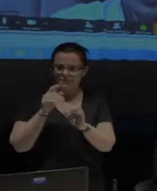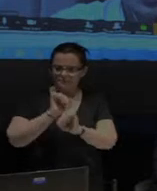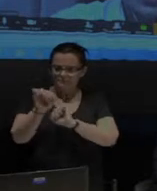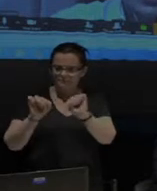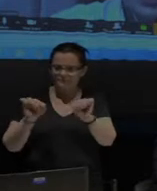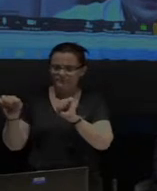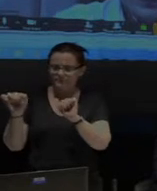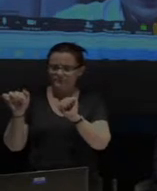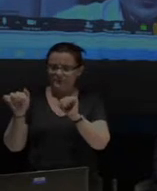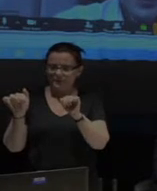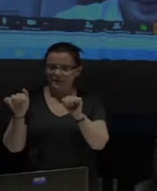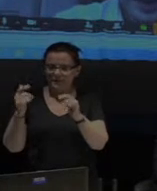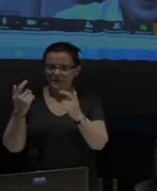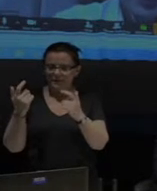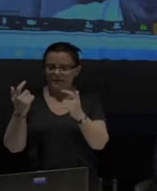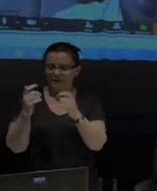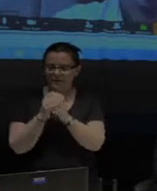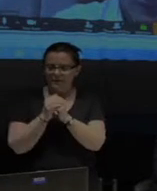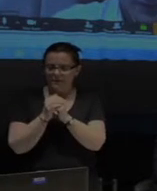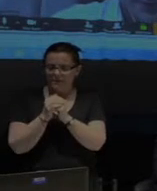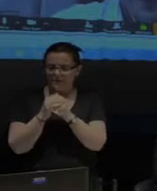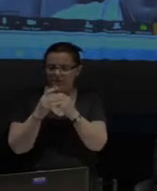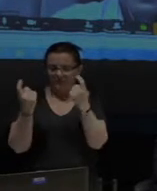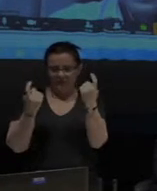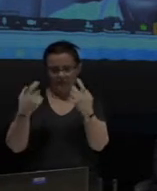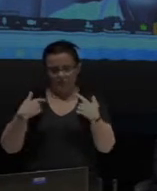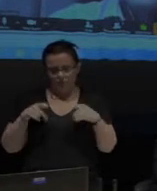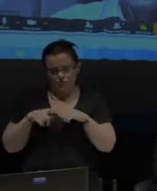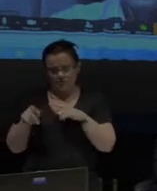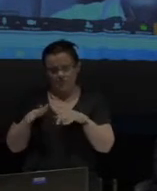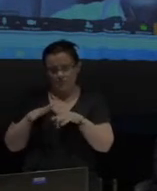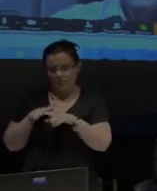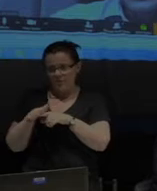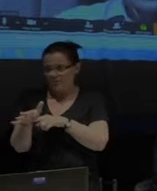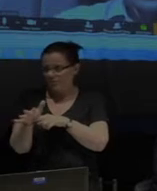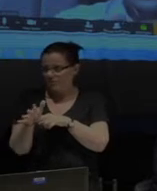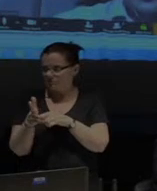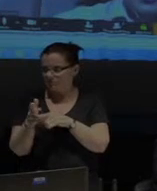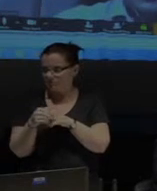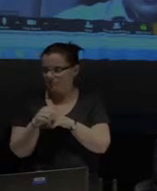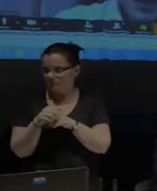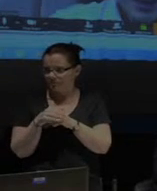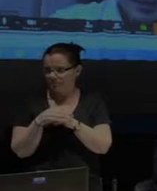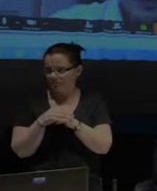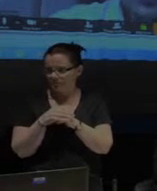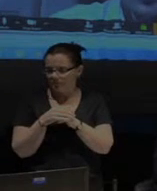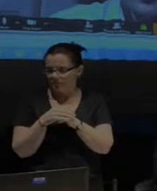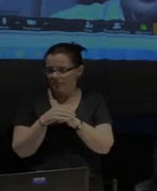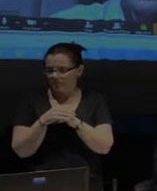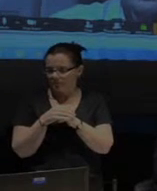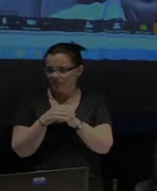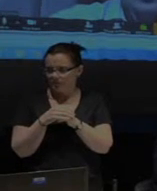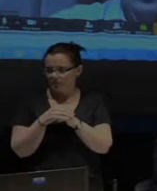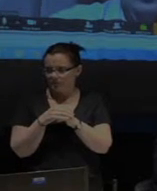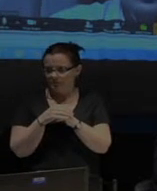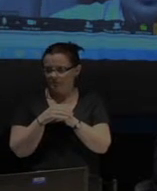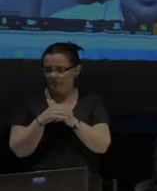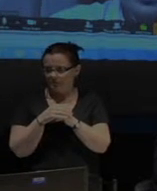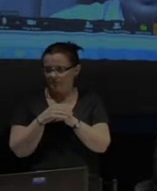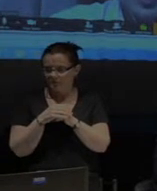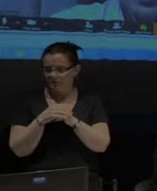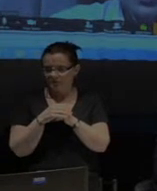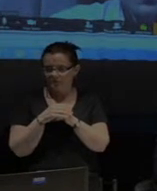to influence and help with. So I can think of examples where we would be